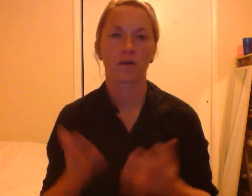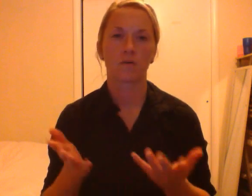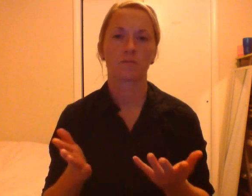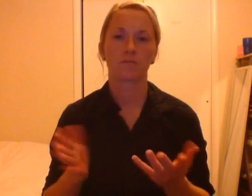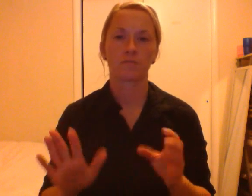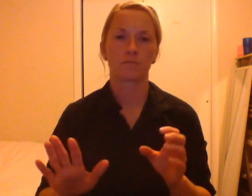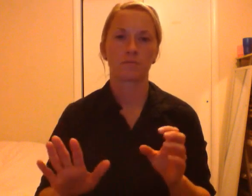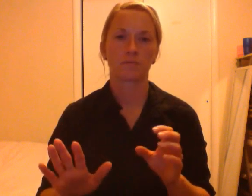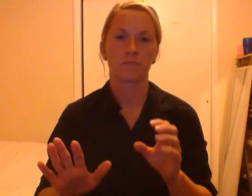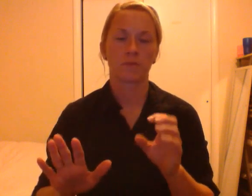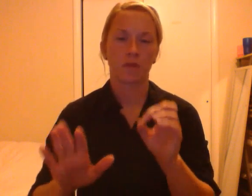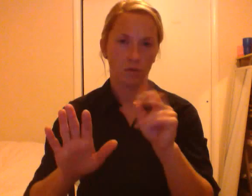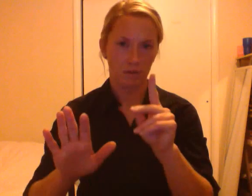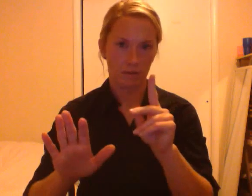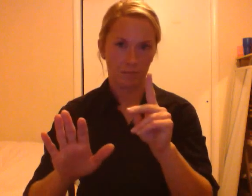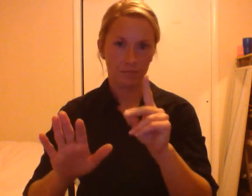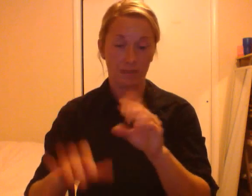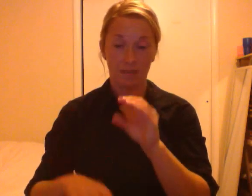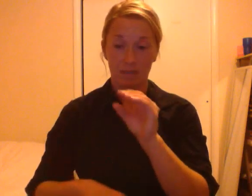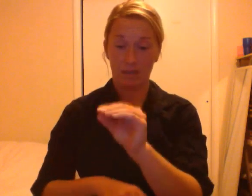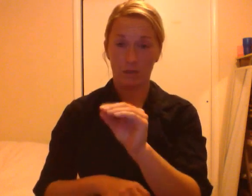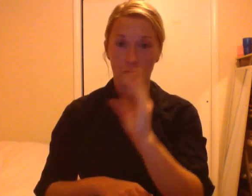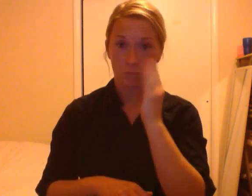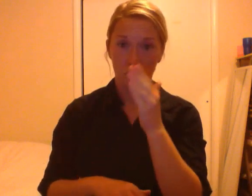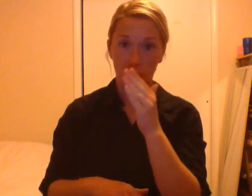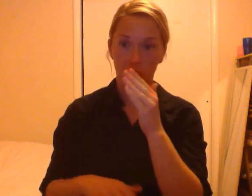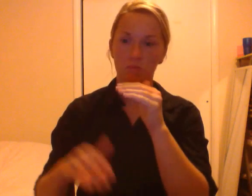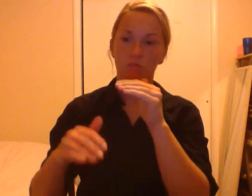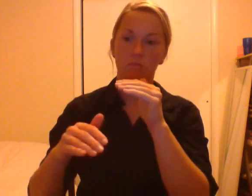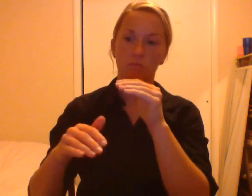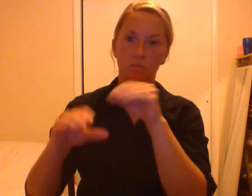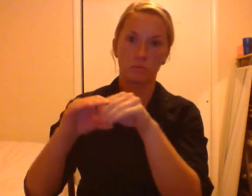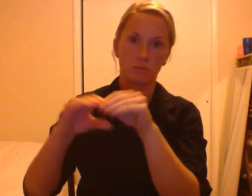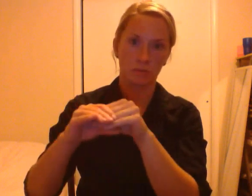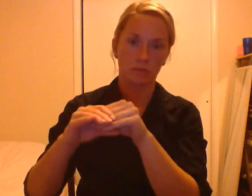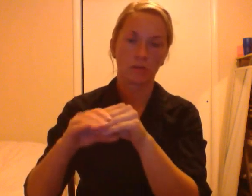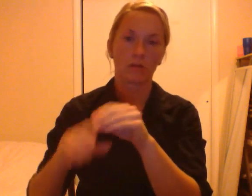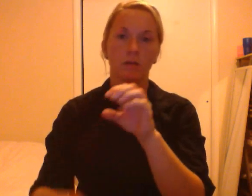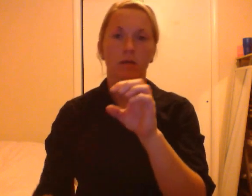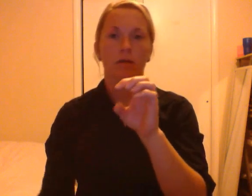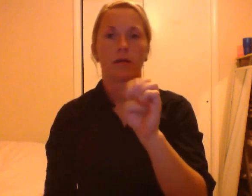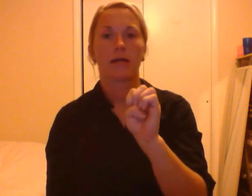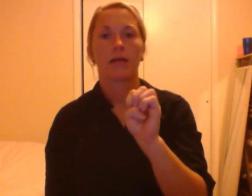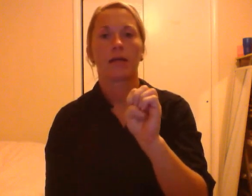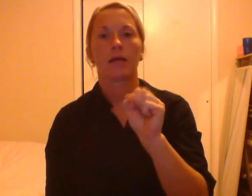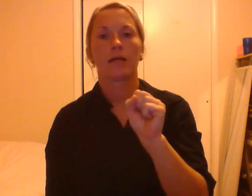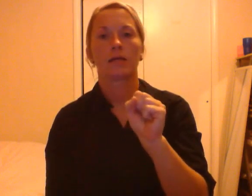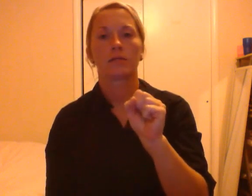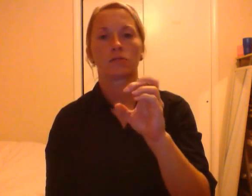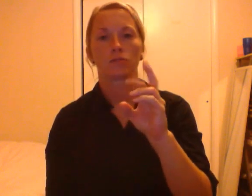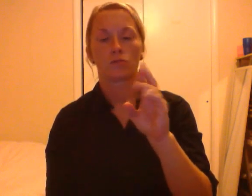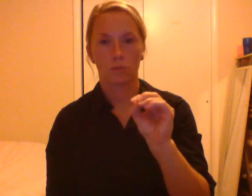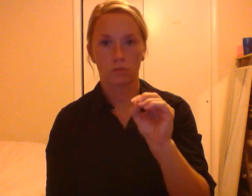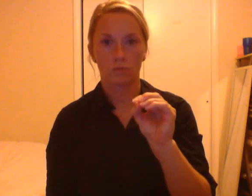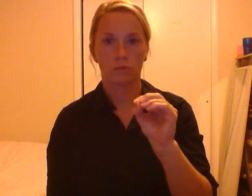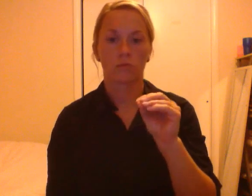okay, the account, this is going to go in an escrow account. The lender puts it in escrow so that when the tax bill comes due, they have the money to pay